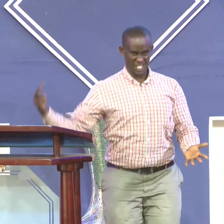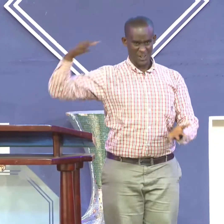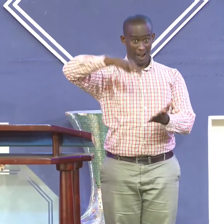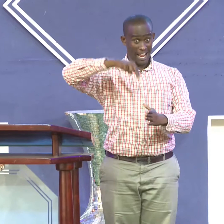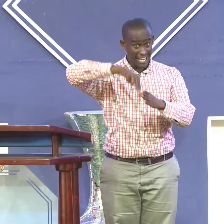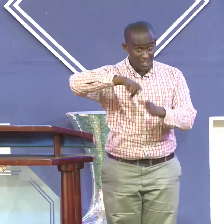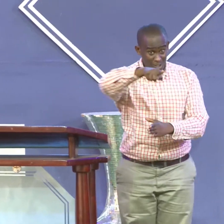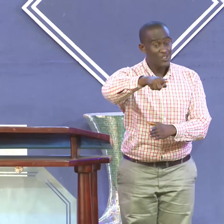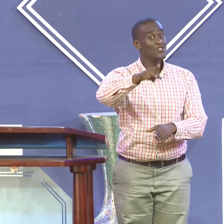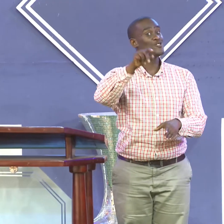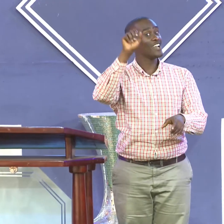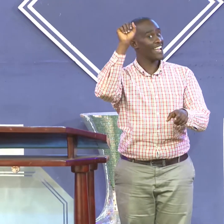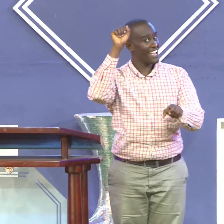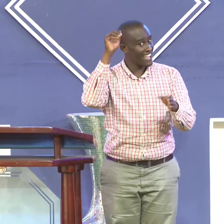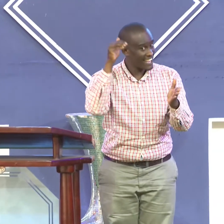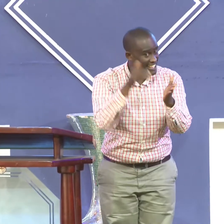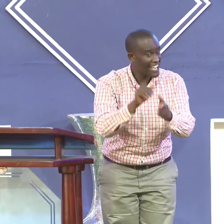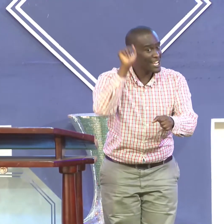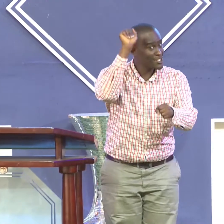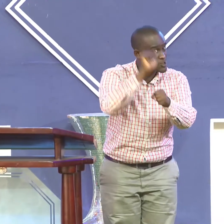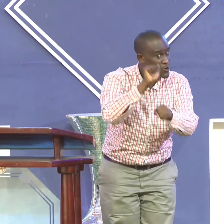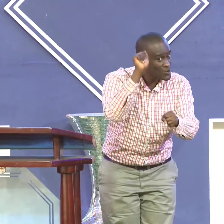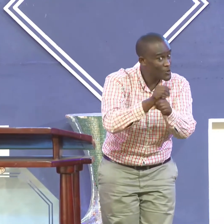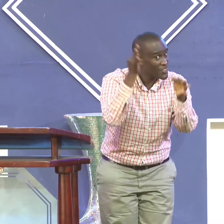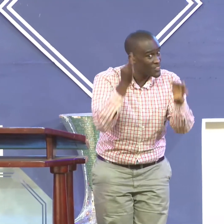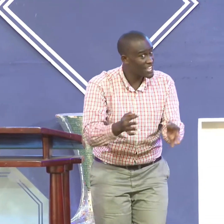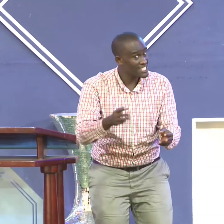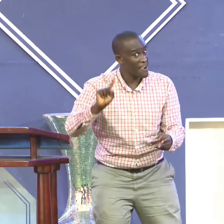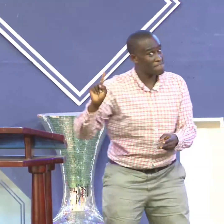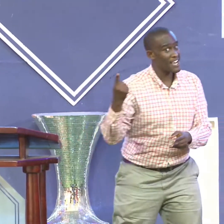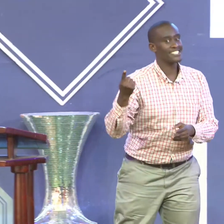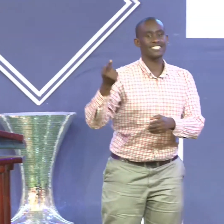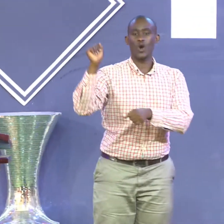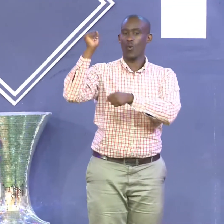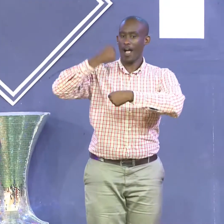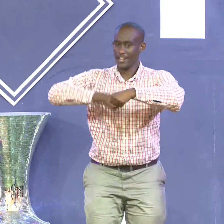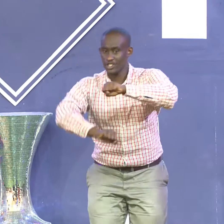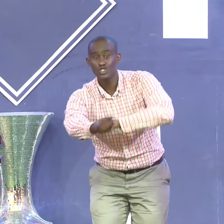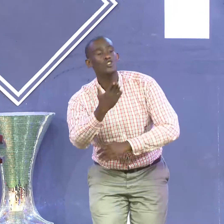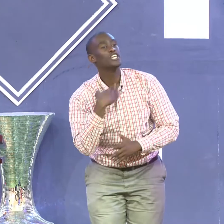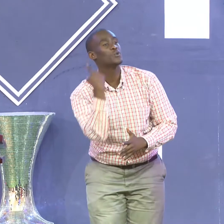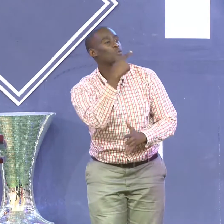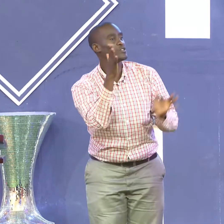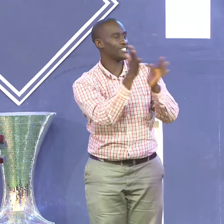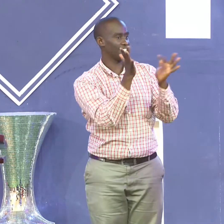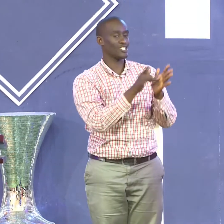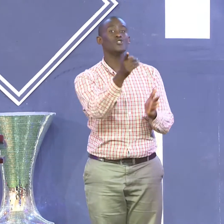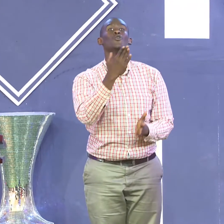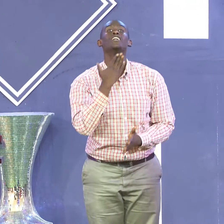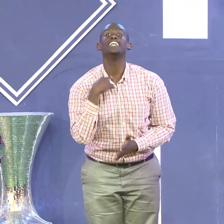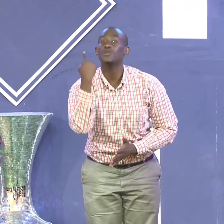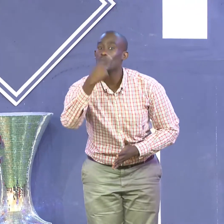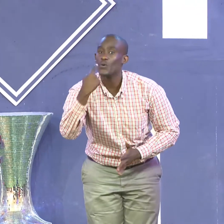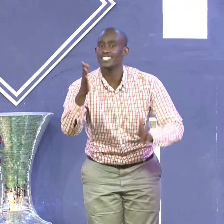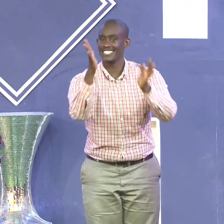in you. And you will do your first works. You need Christ. You